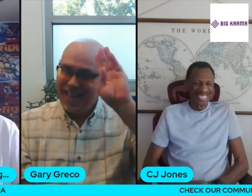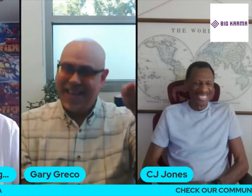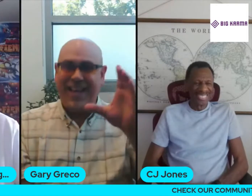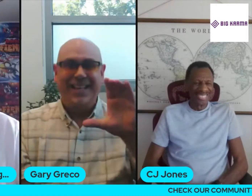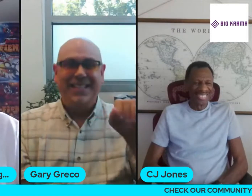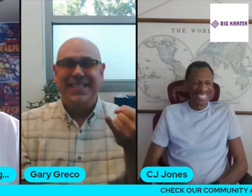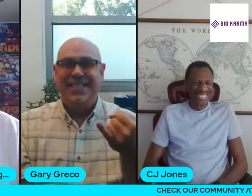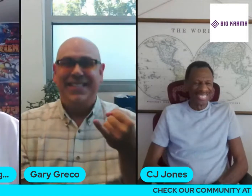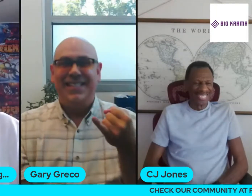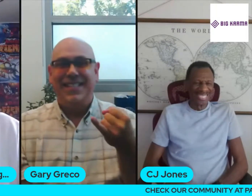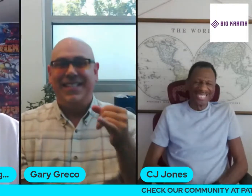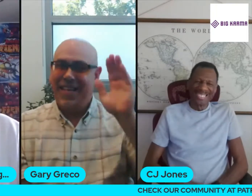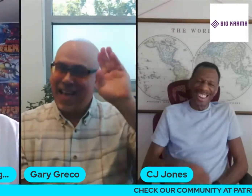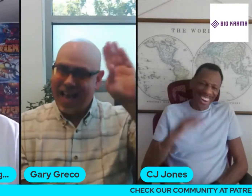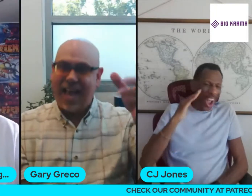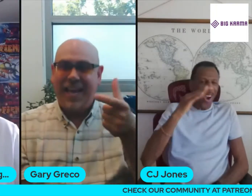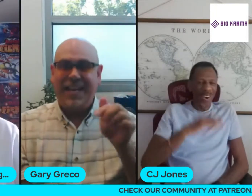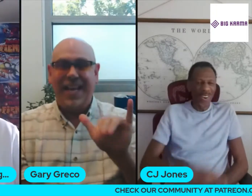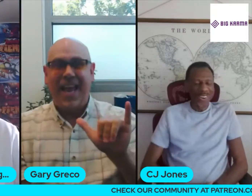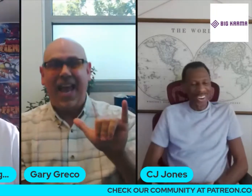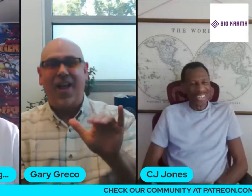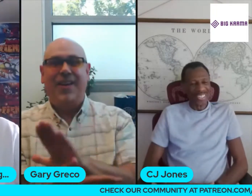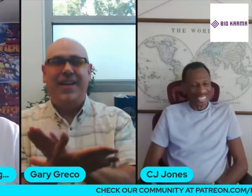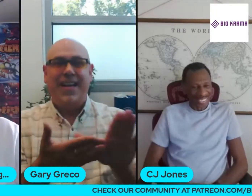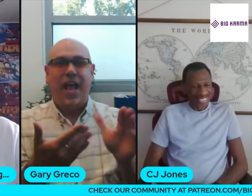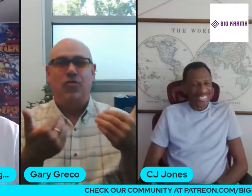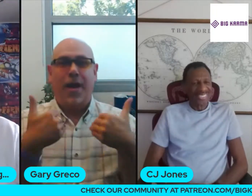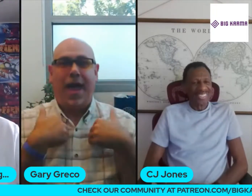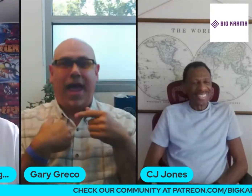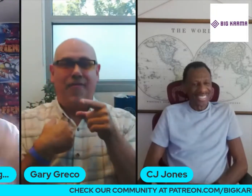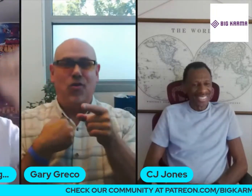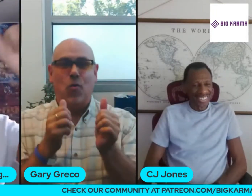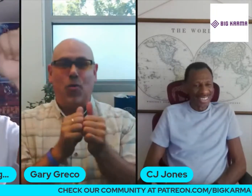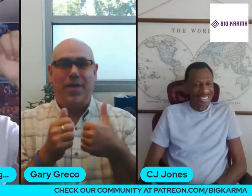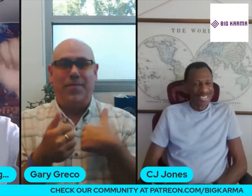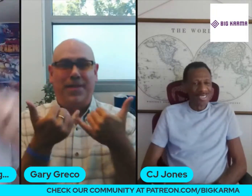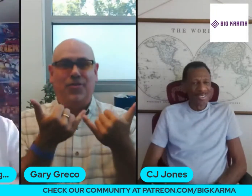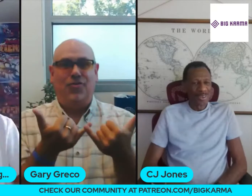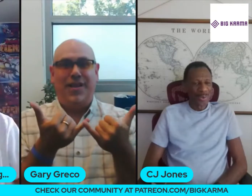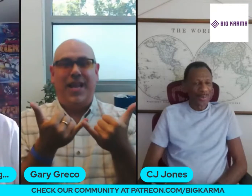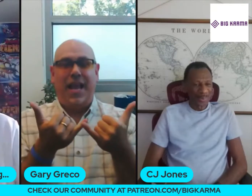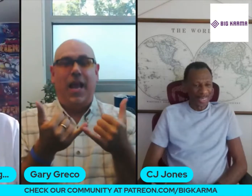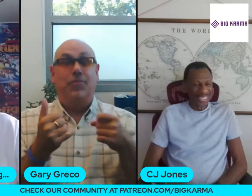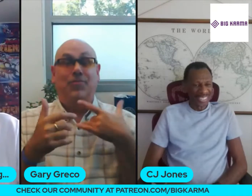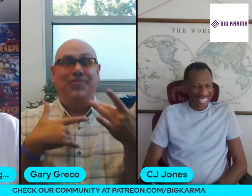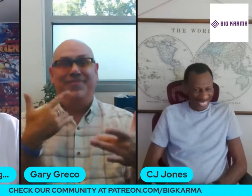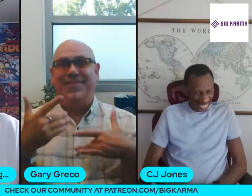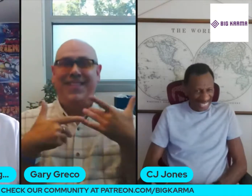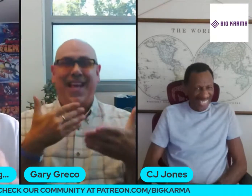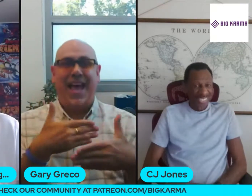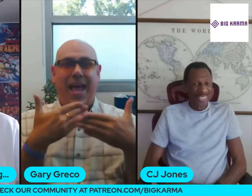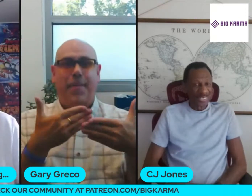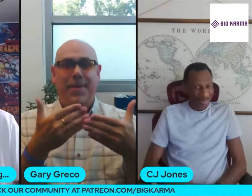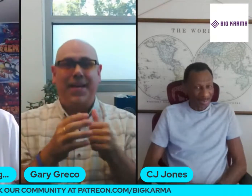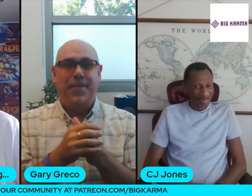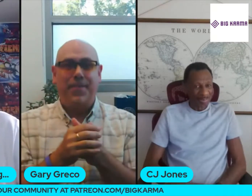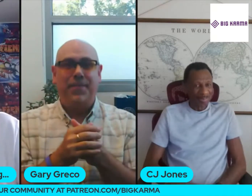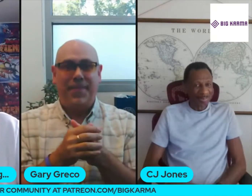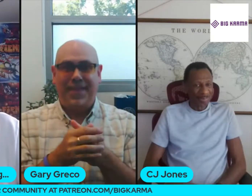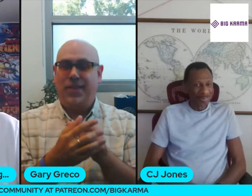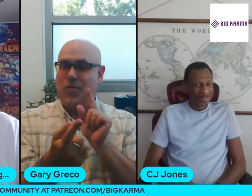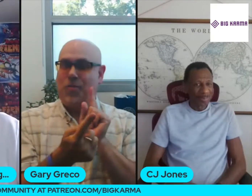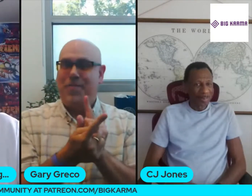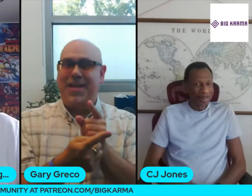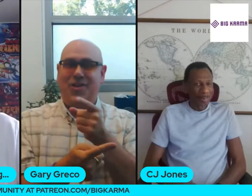CJ. Hi, Gary. So nice to have you with me today. I'm so happy to be in your presence